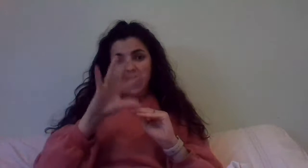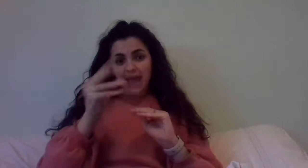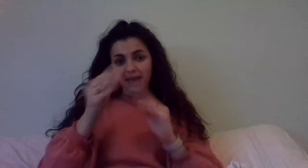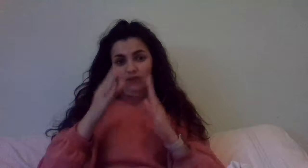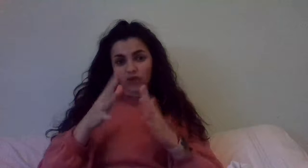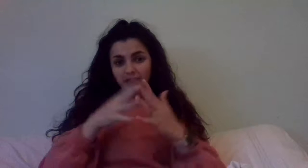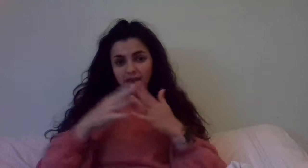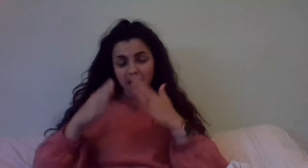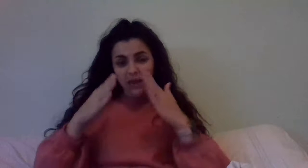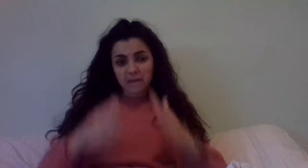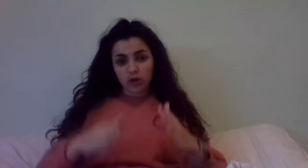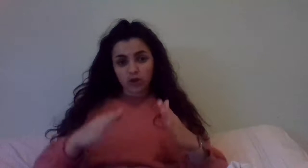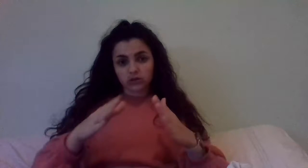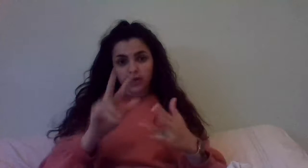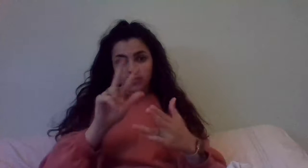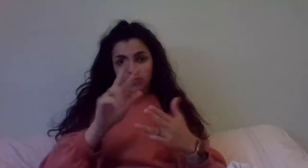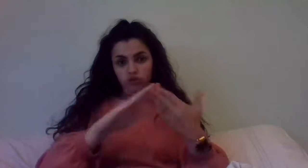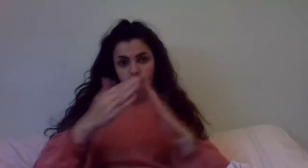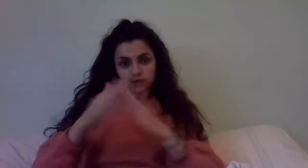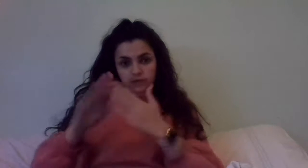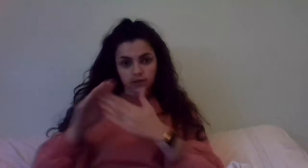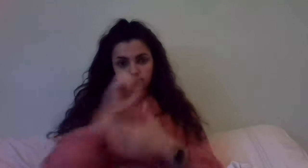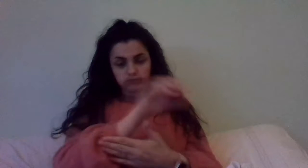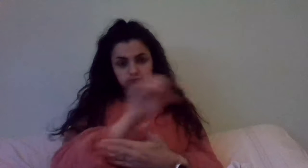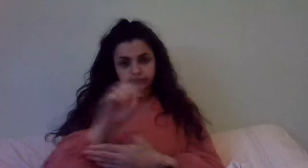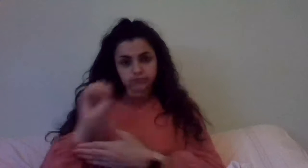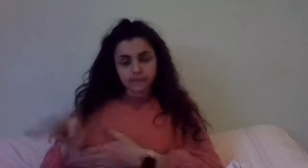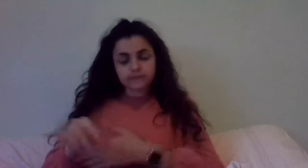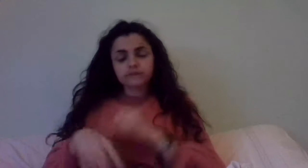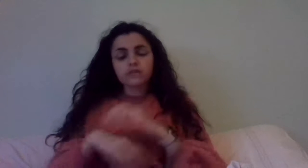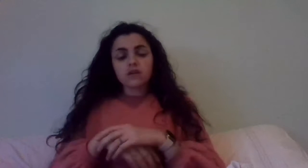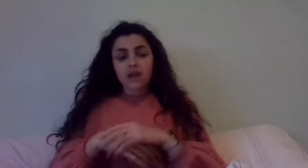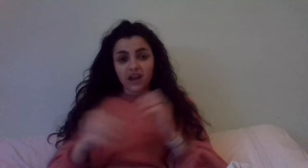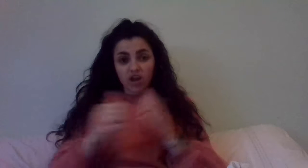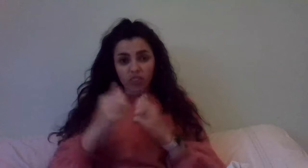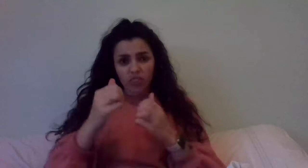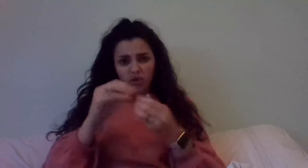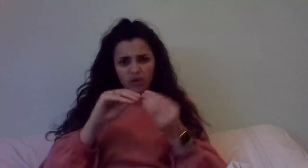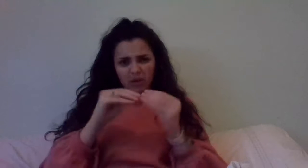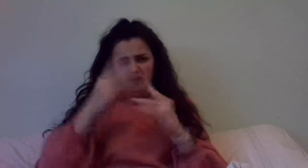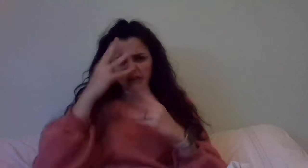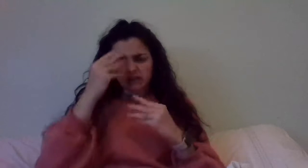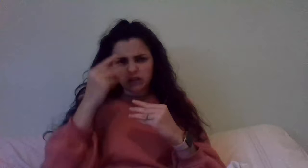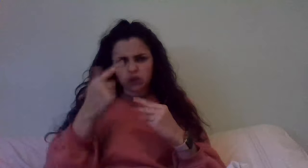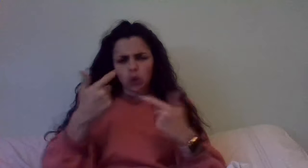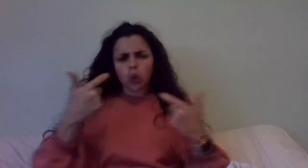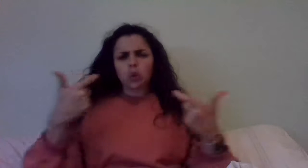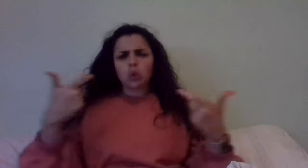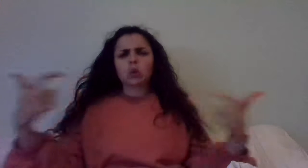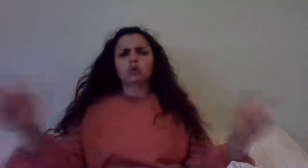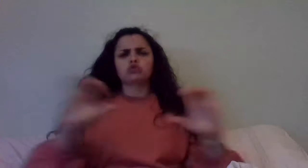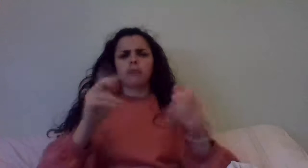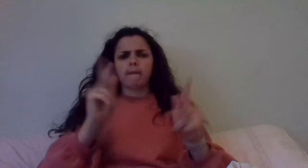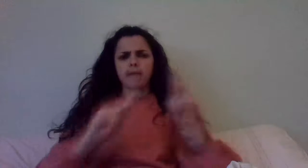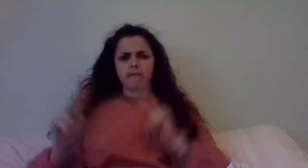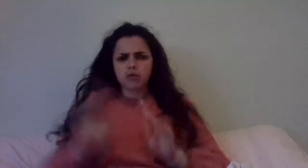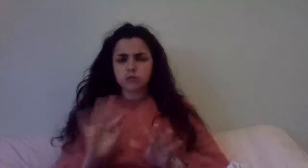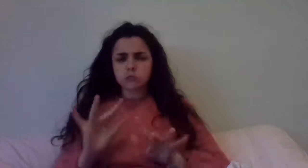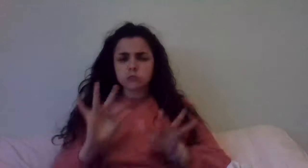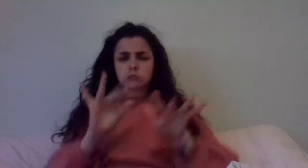another figure to consider when we're thinking about this massive migration of people is in the decade